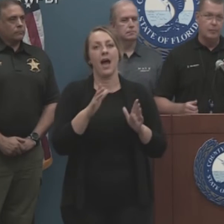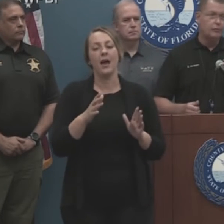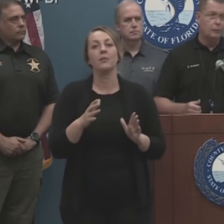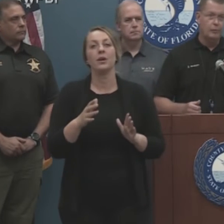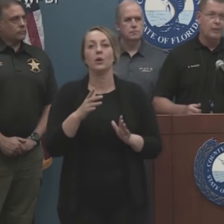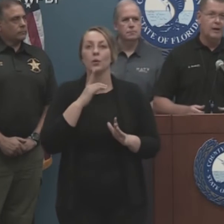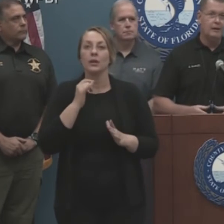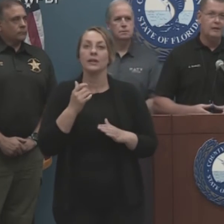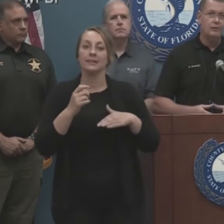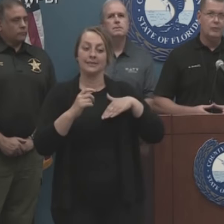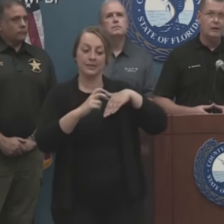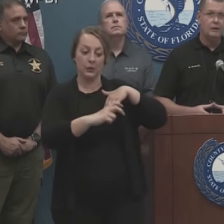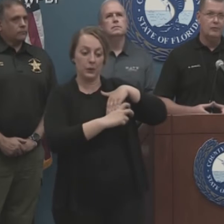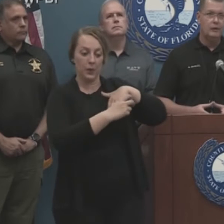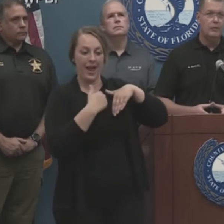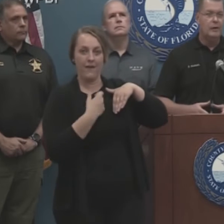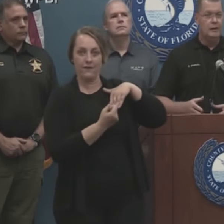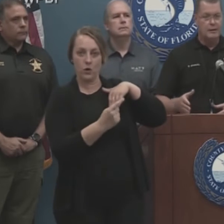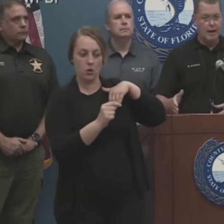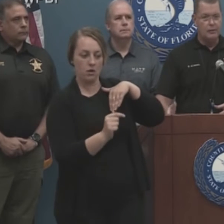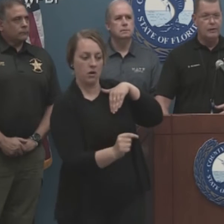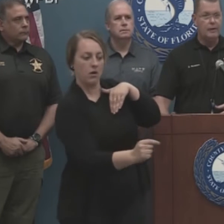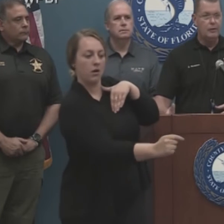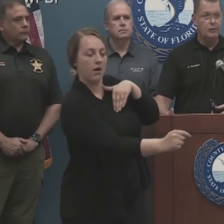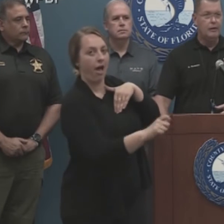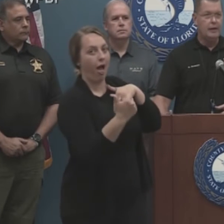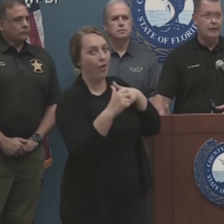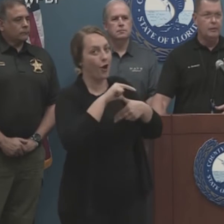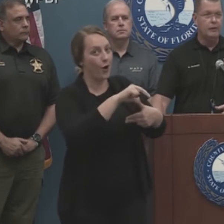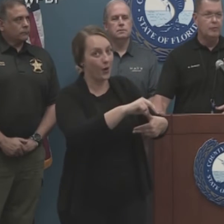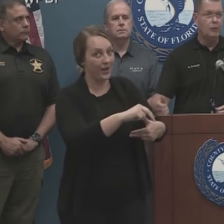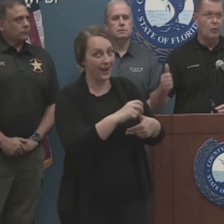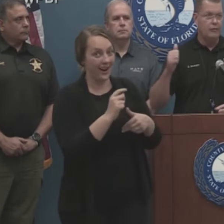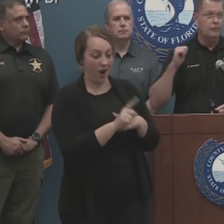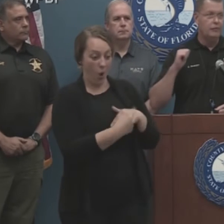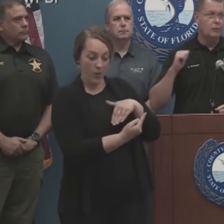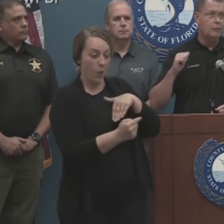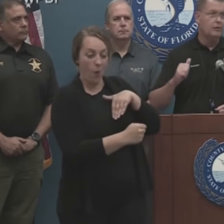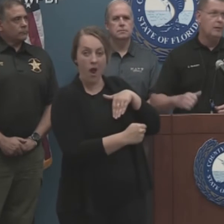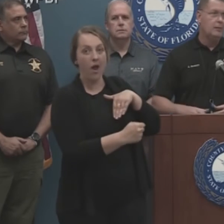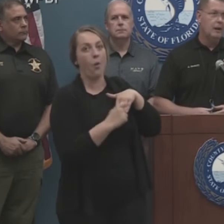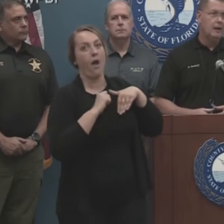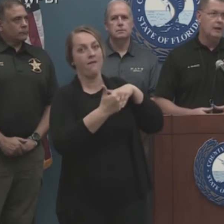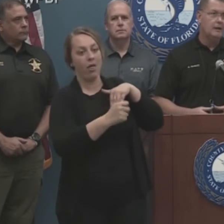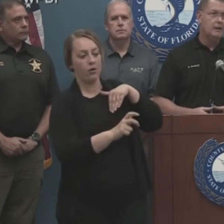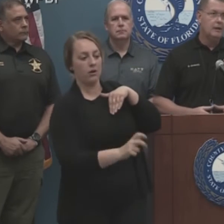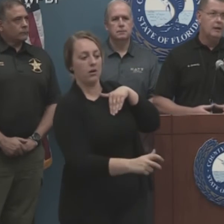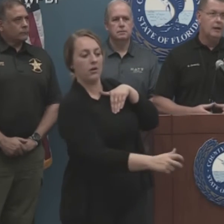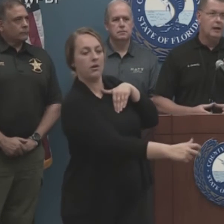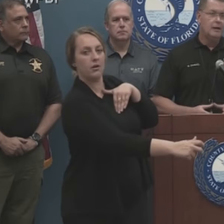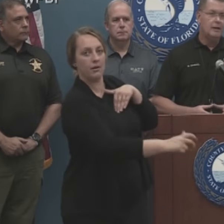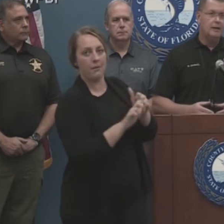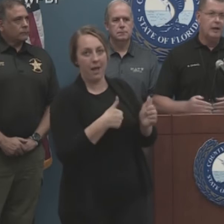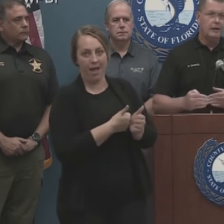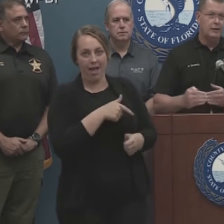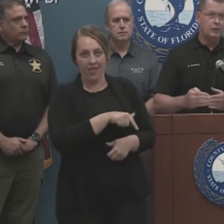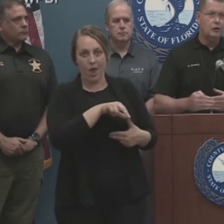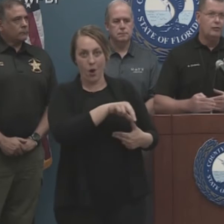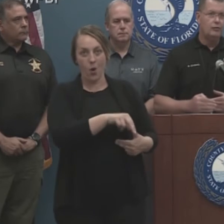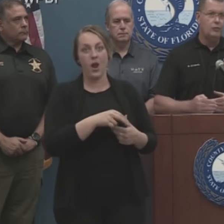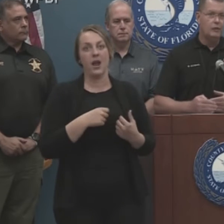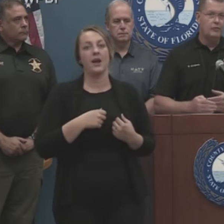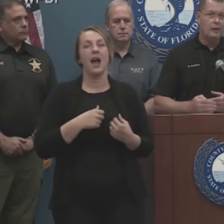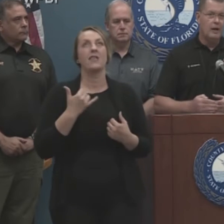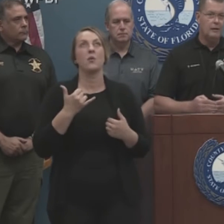there's a couple storms behind it as well. So not only Hurricane Dorian, but watch the storms coming behind. I think